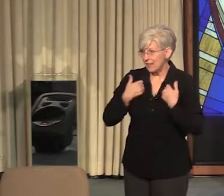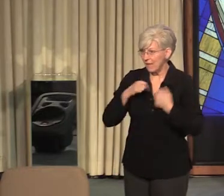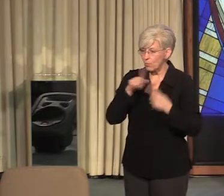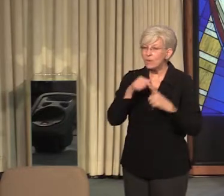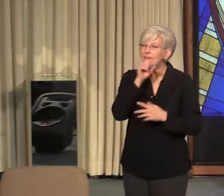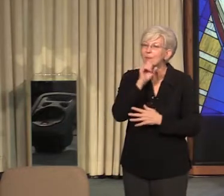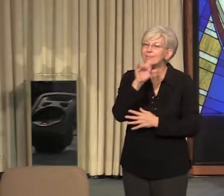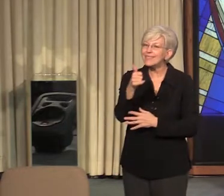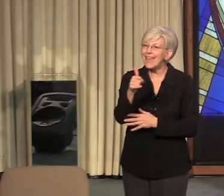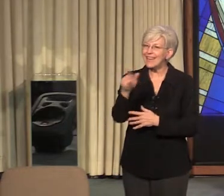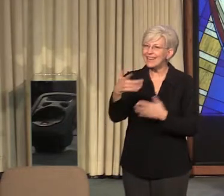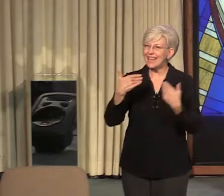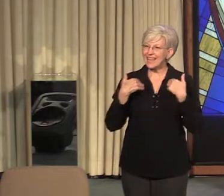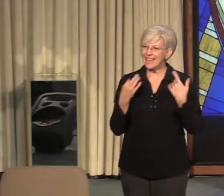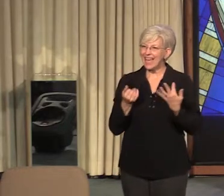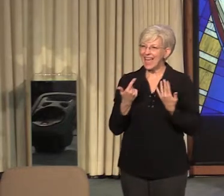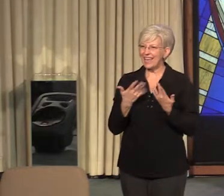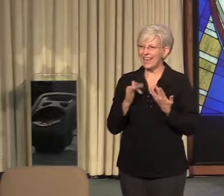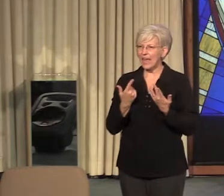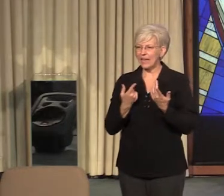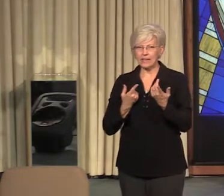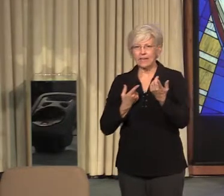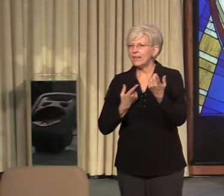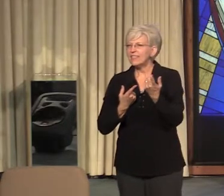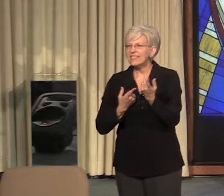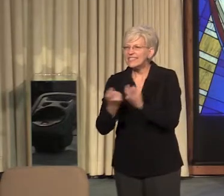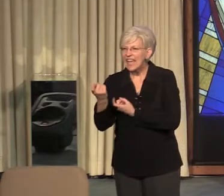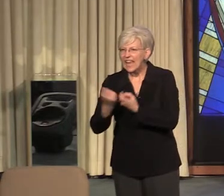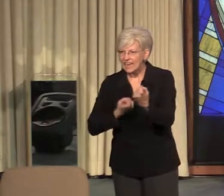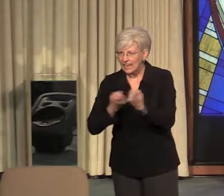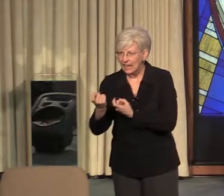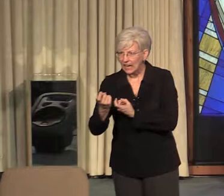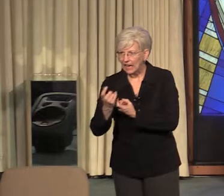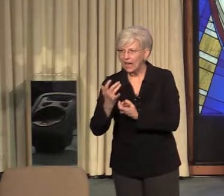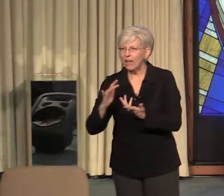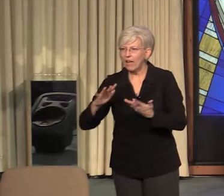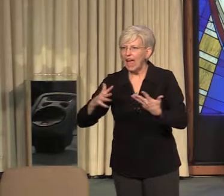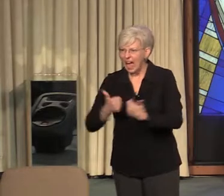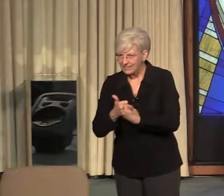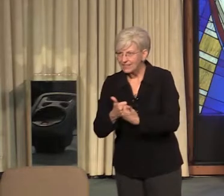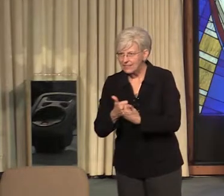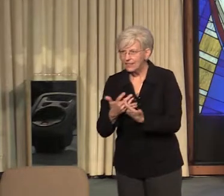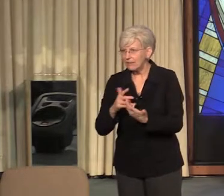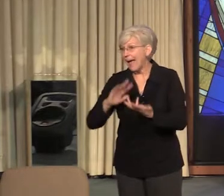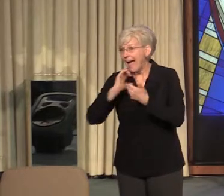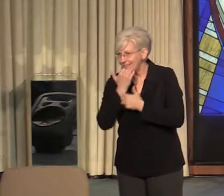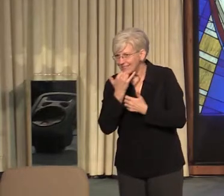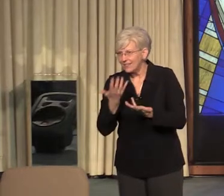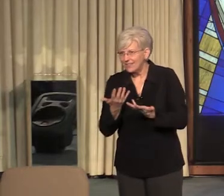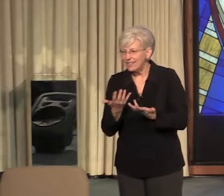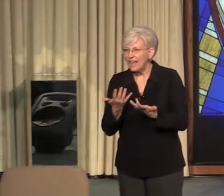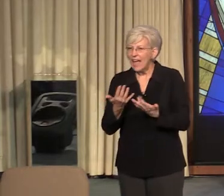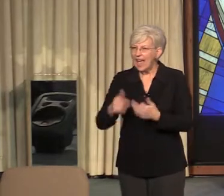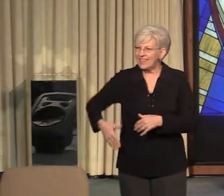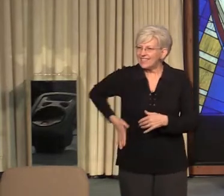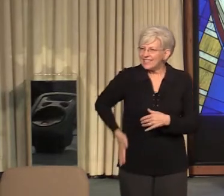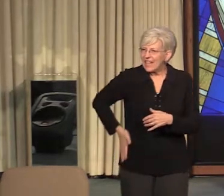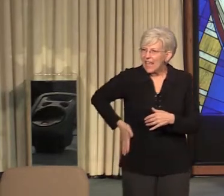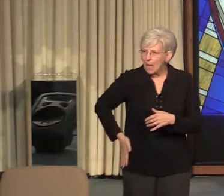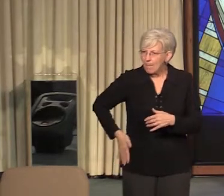skating accident and his hip was badly damaged and became somewhat